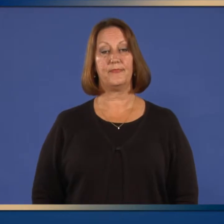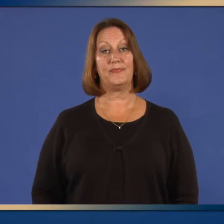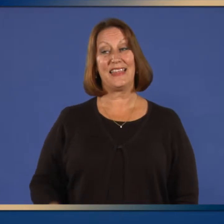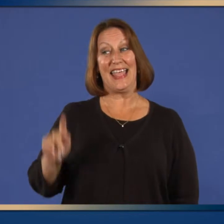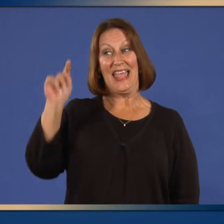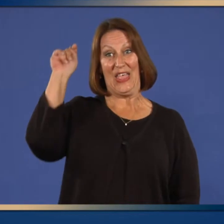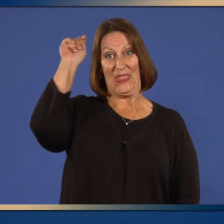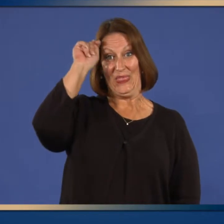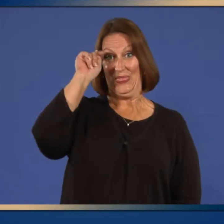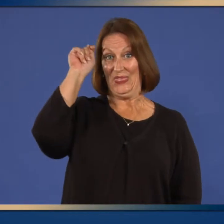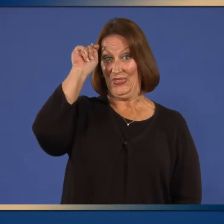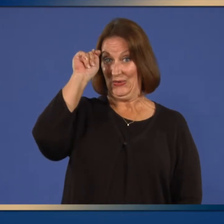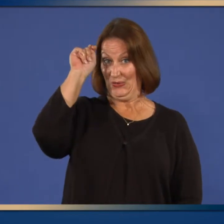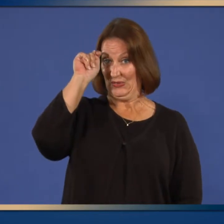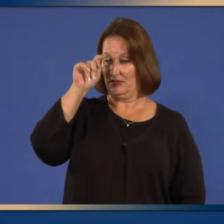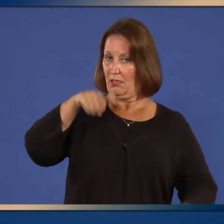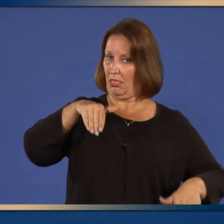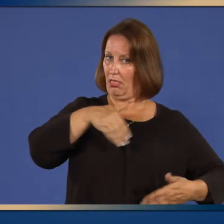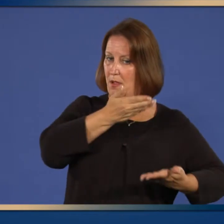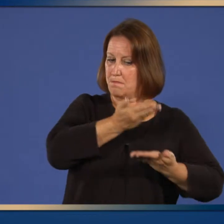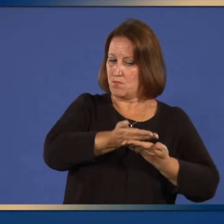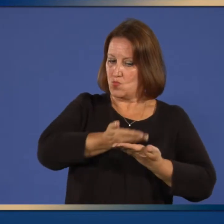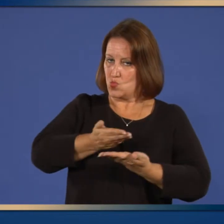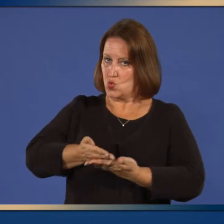On theoretical grounds,